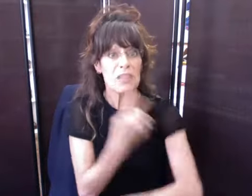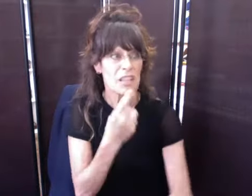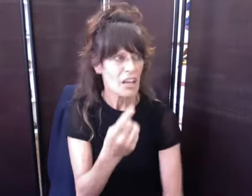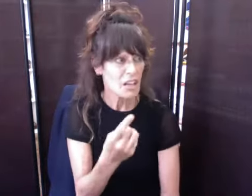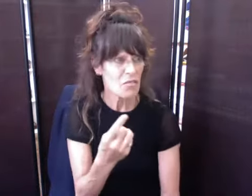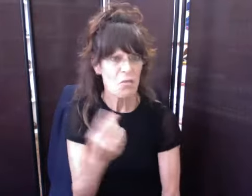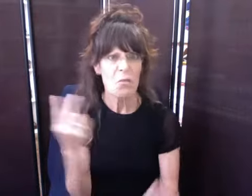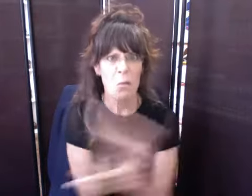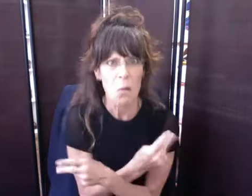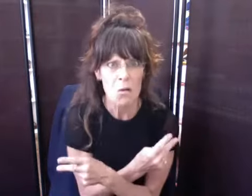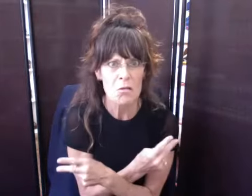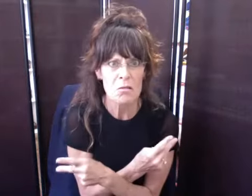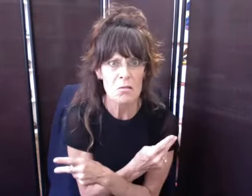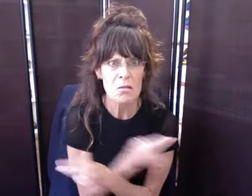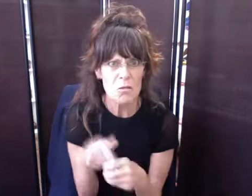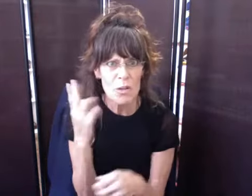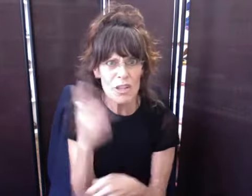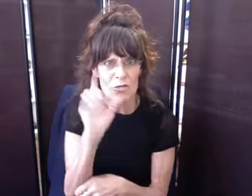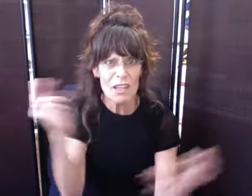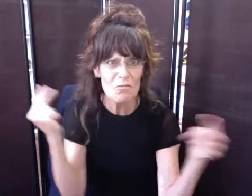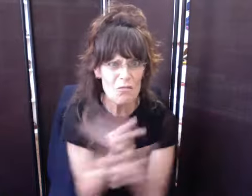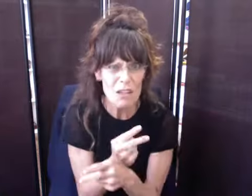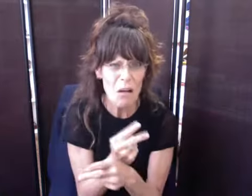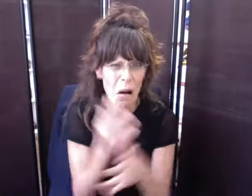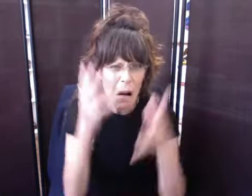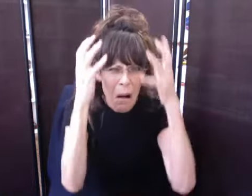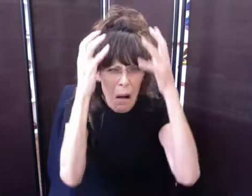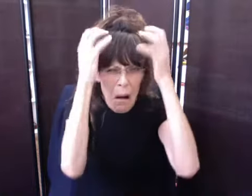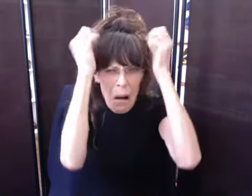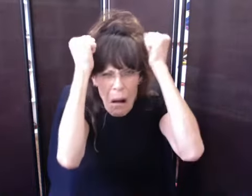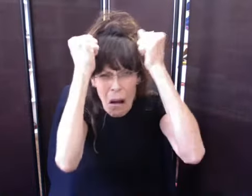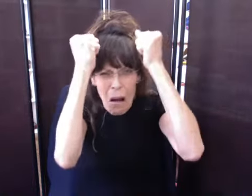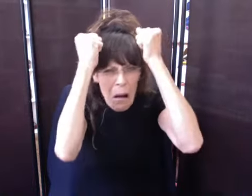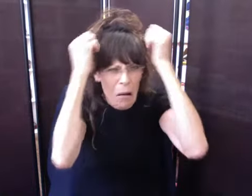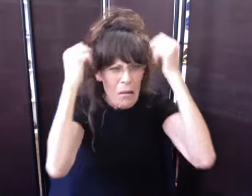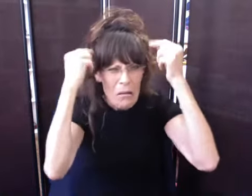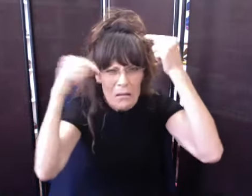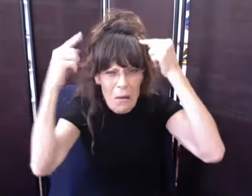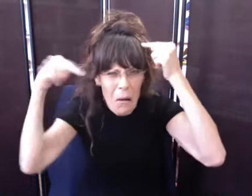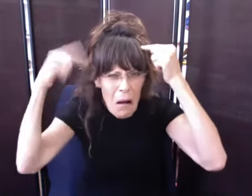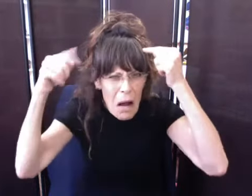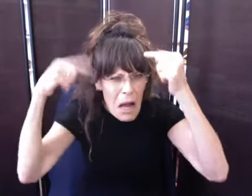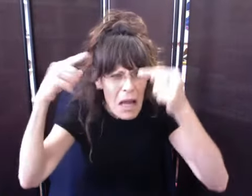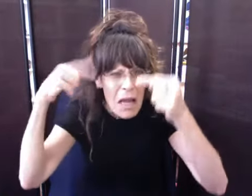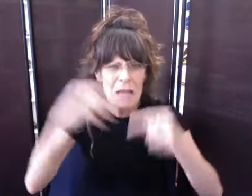worse. The noise in my head just got louder. The insecurities in my heart just got